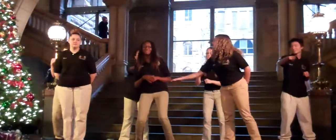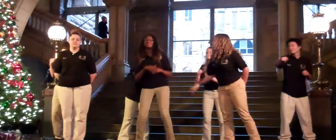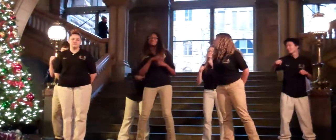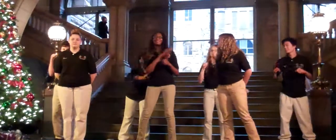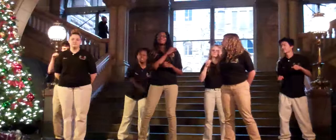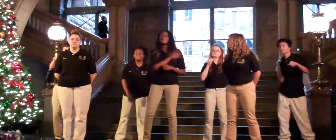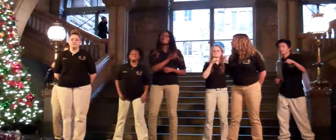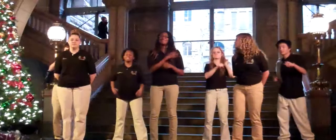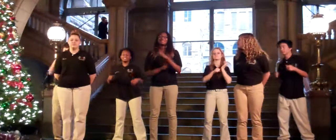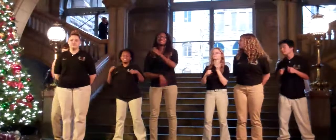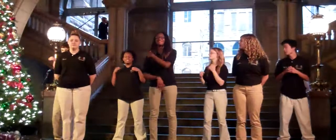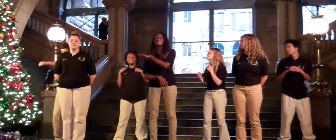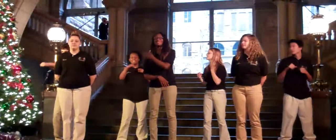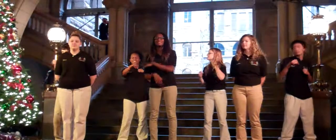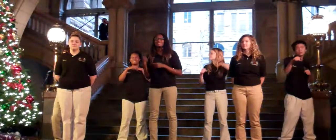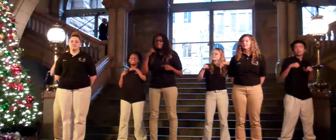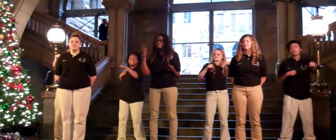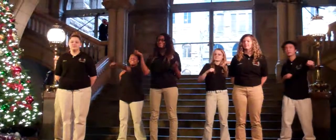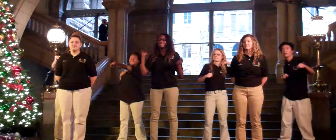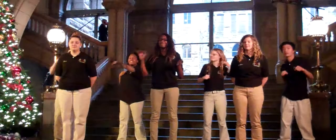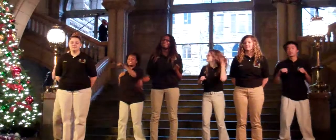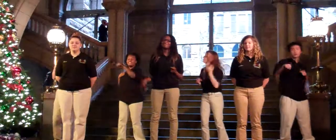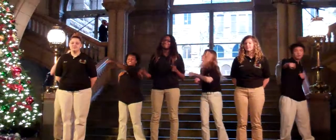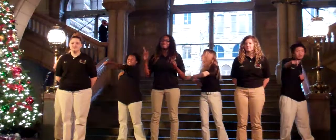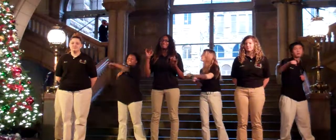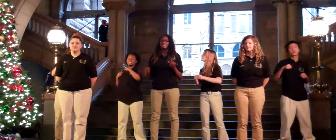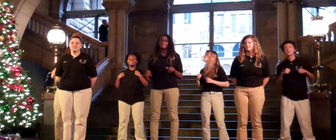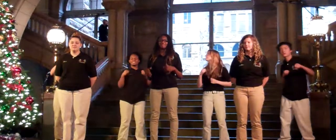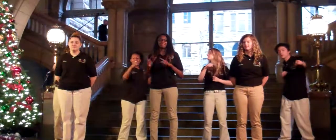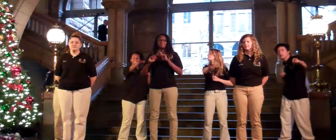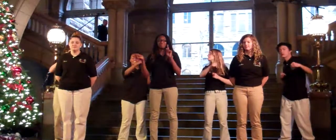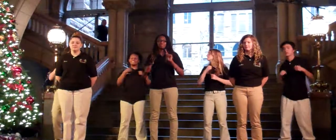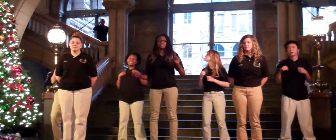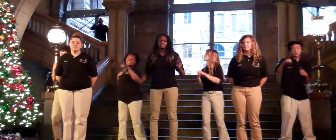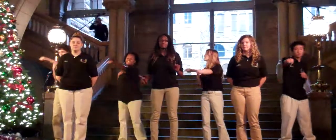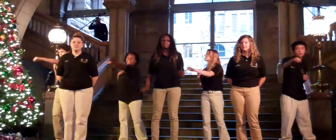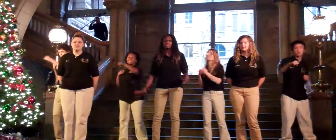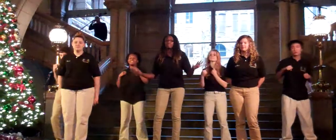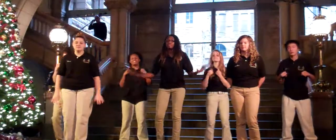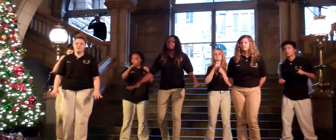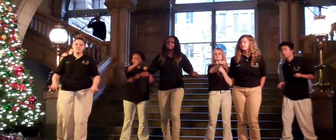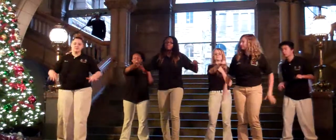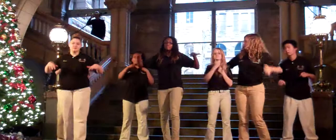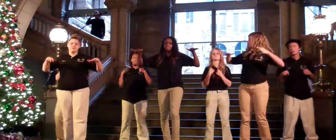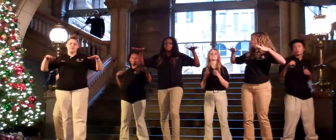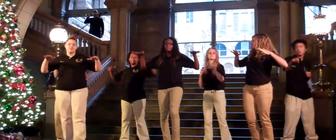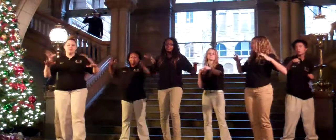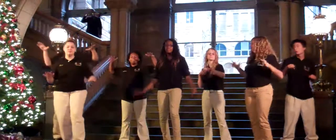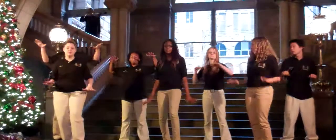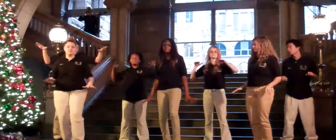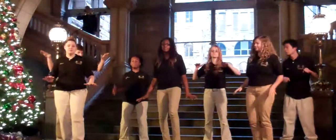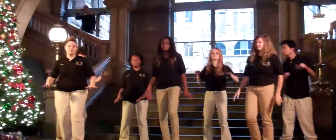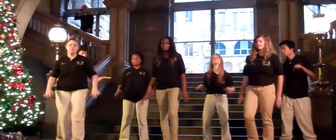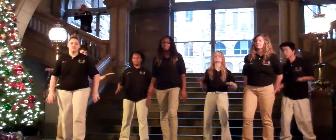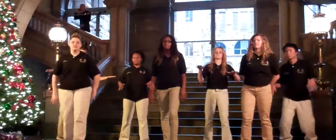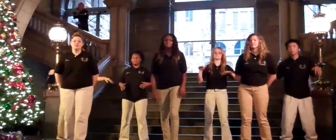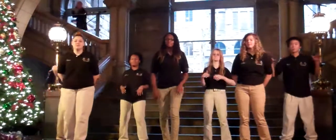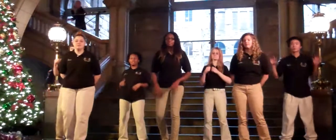I'm losing my mind, I'm through my that time. And I got the girl she could do, and you got me out